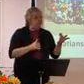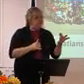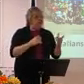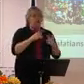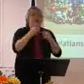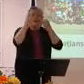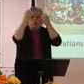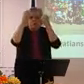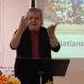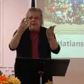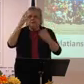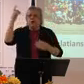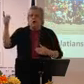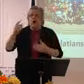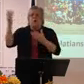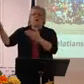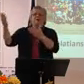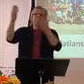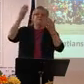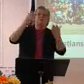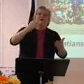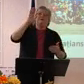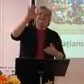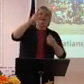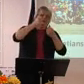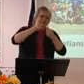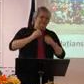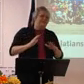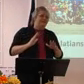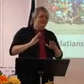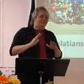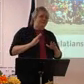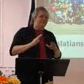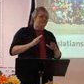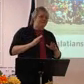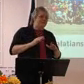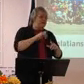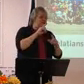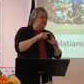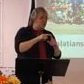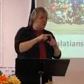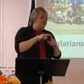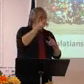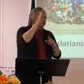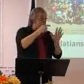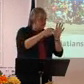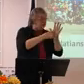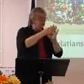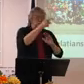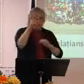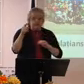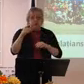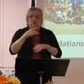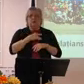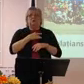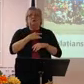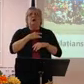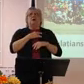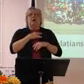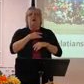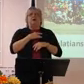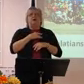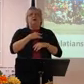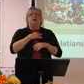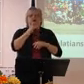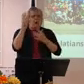obedience always brings God's blessing. And so when God shows you,